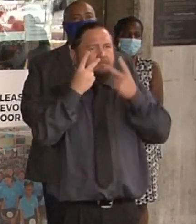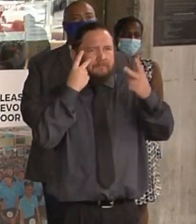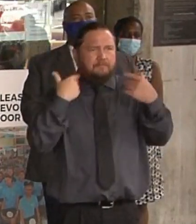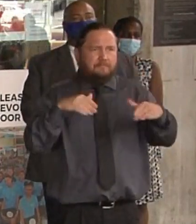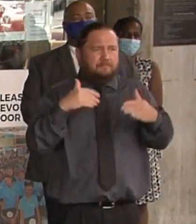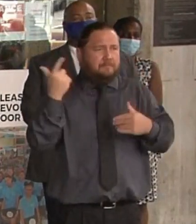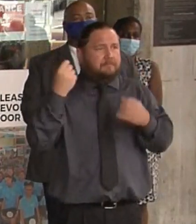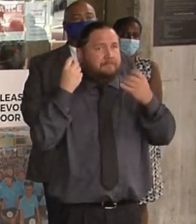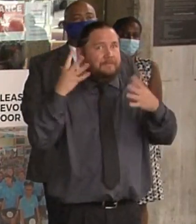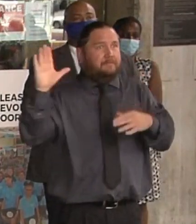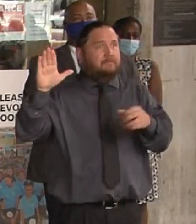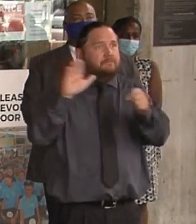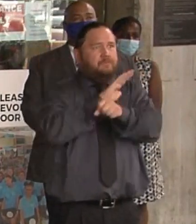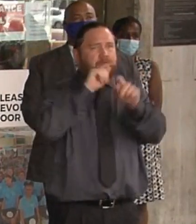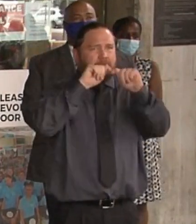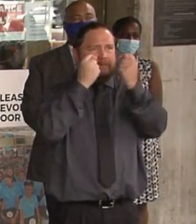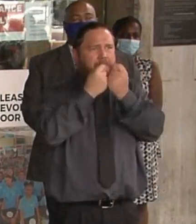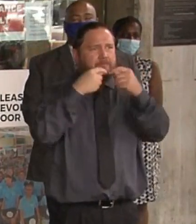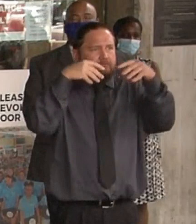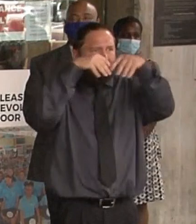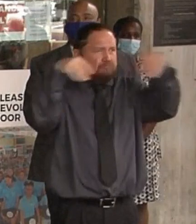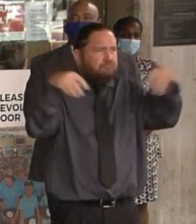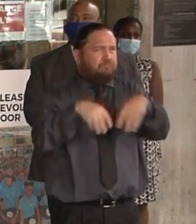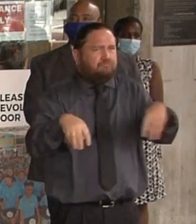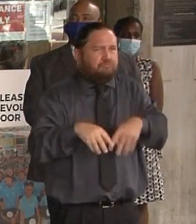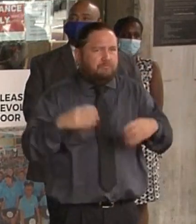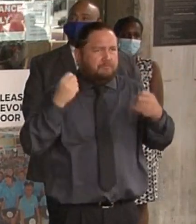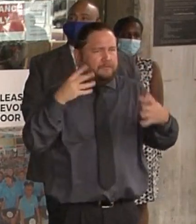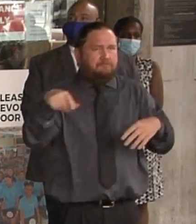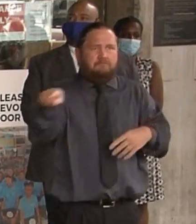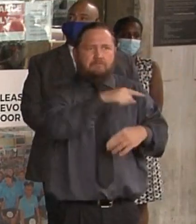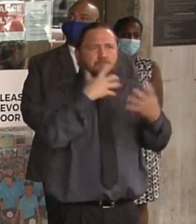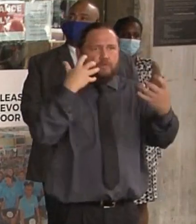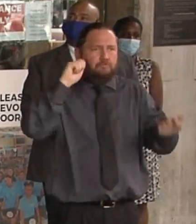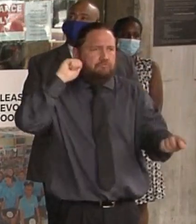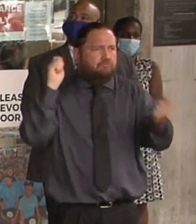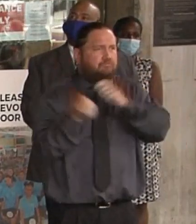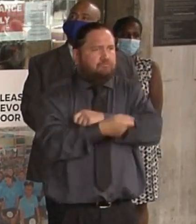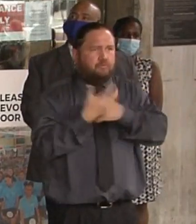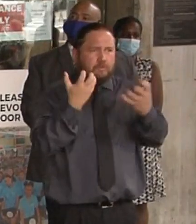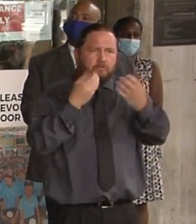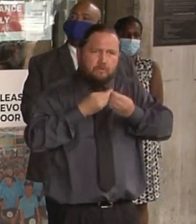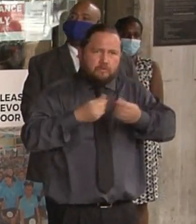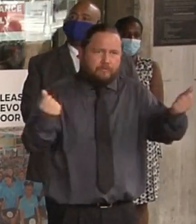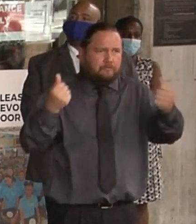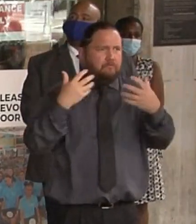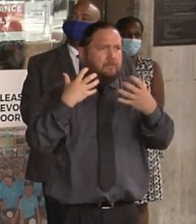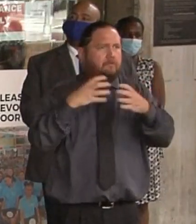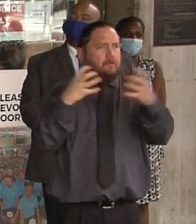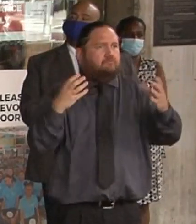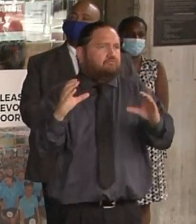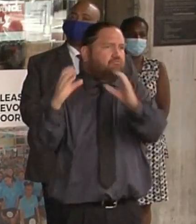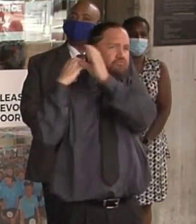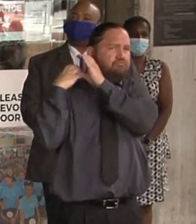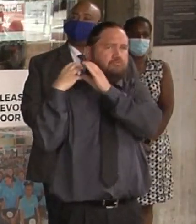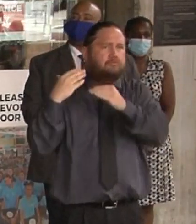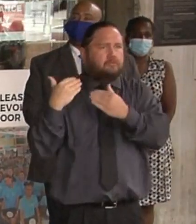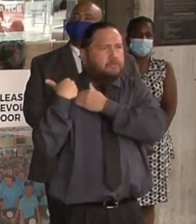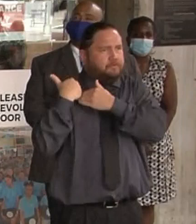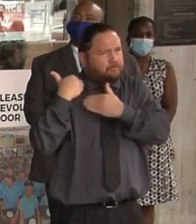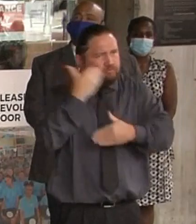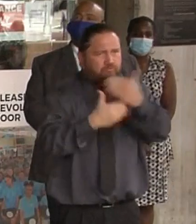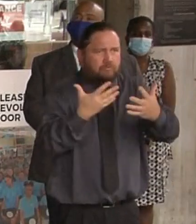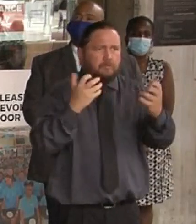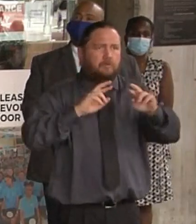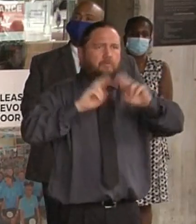unique moment in time that we can look back on, some generations after us can look back on and say they're grateful